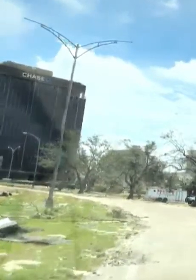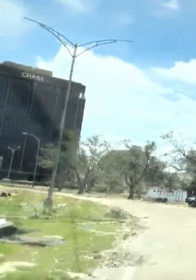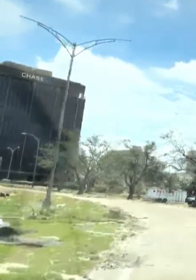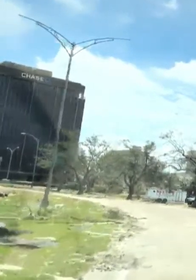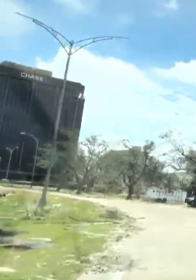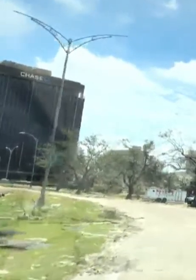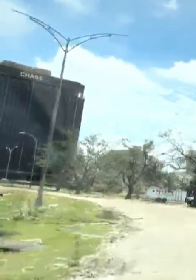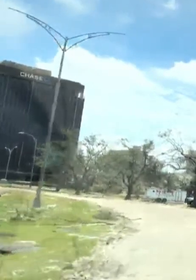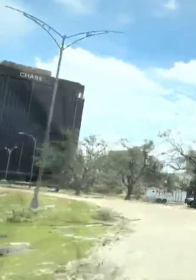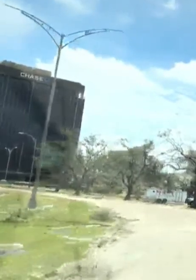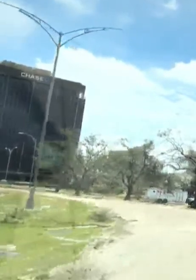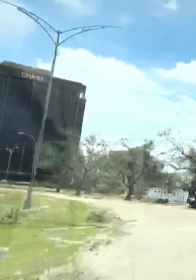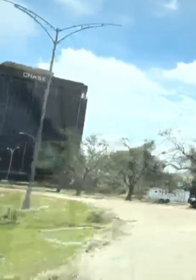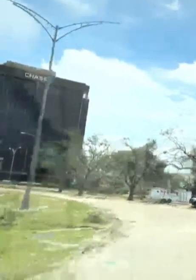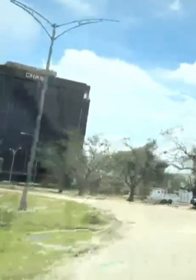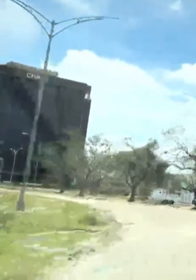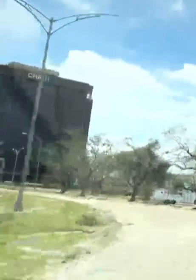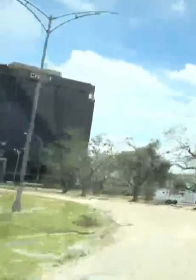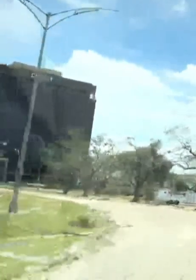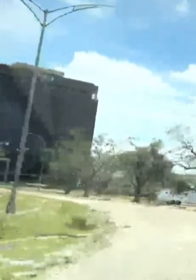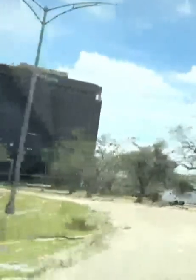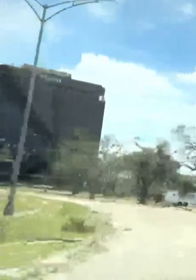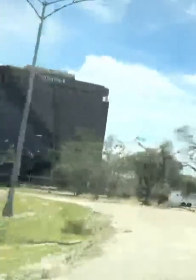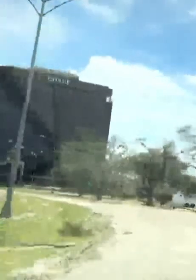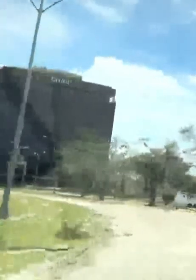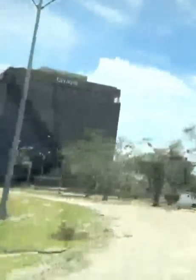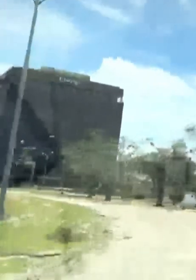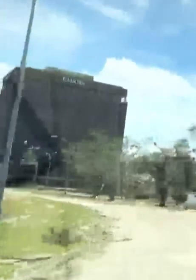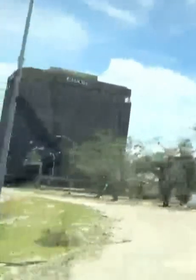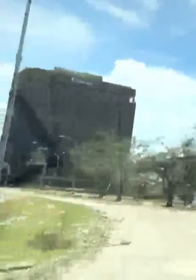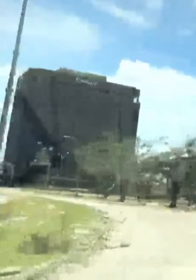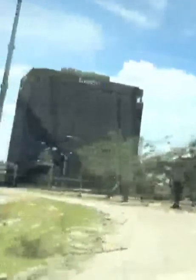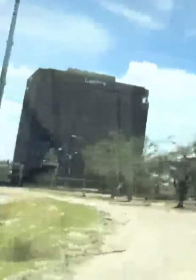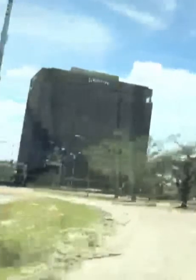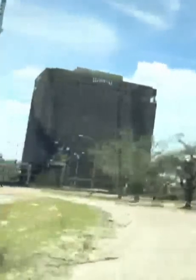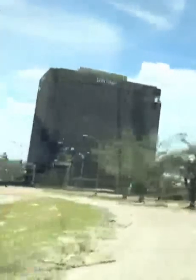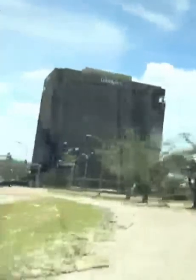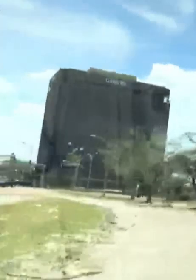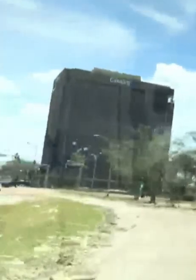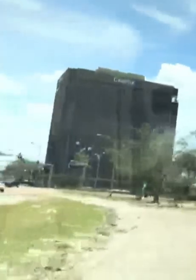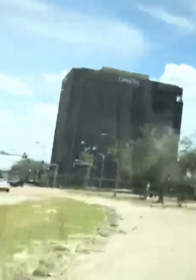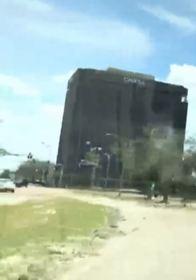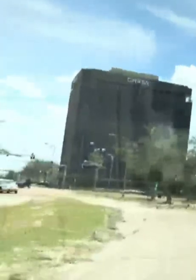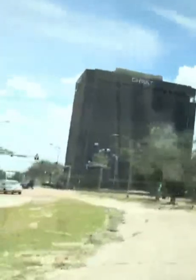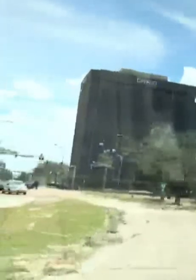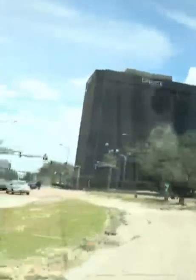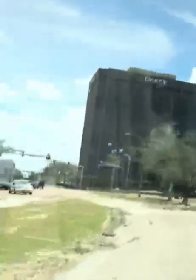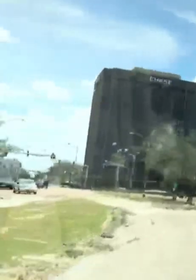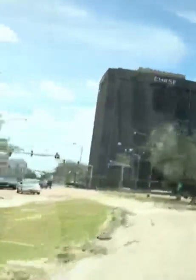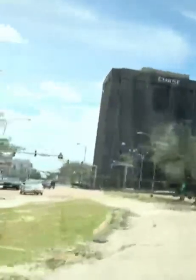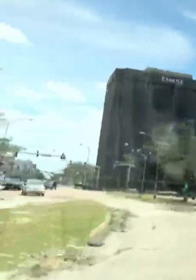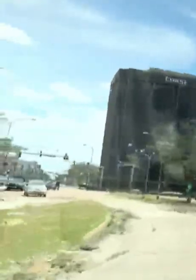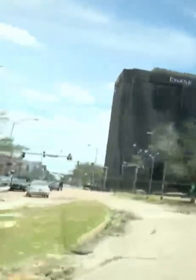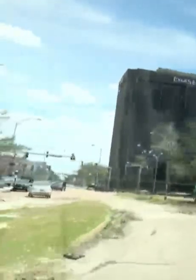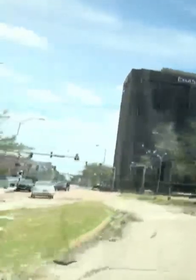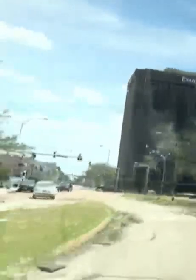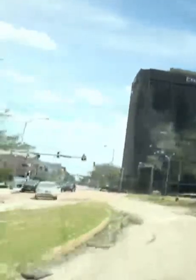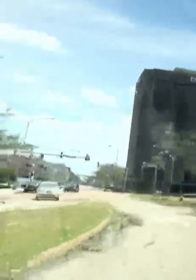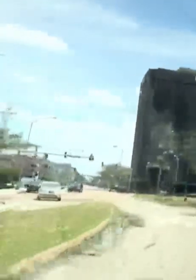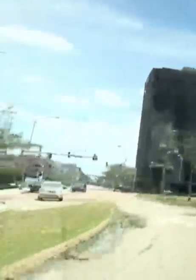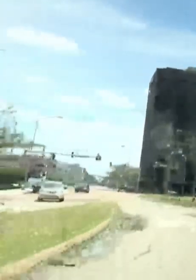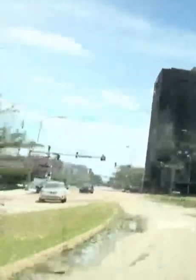He can't believe the disasters he's seeing, but just like everybody we seem to be talking to, they cannot wait to get back and rebuild this place better than it was